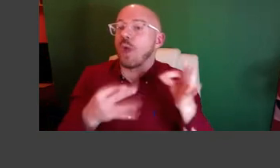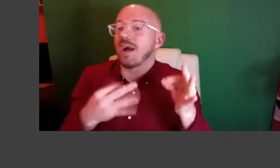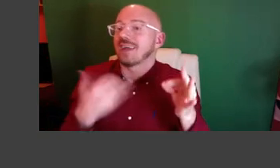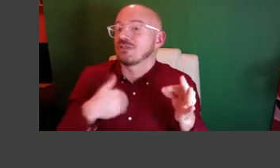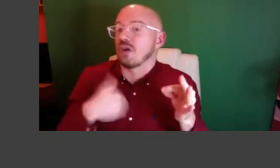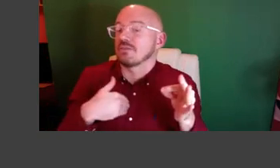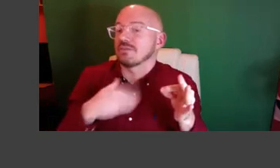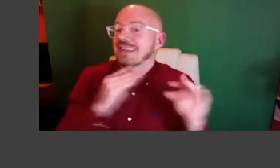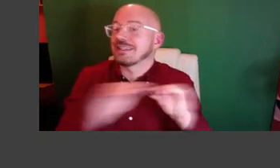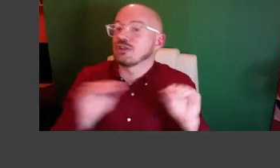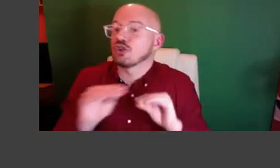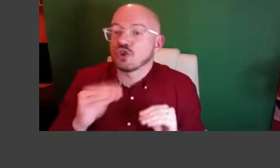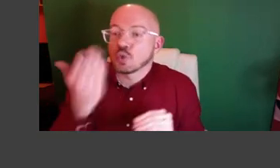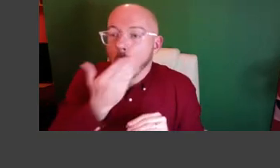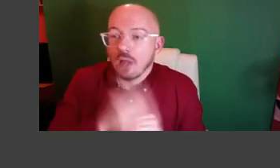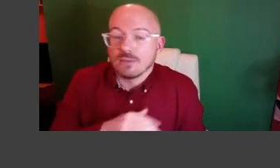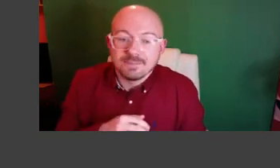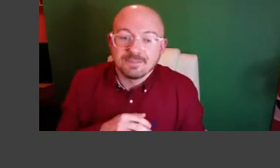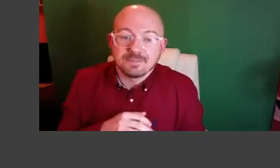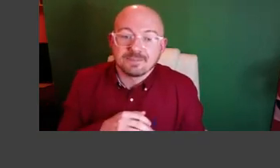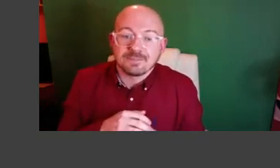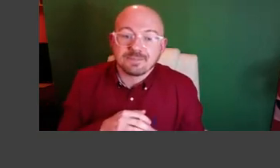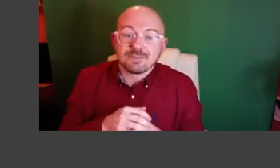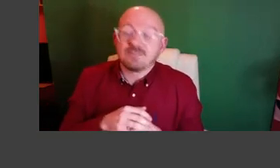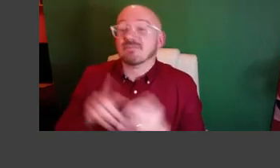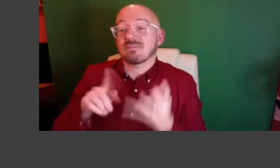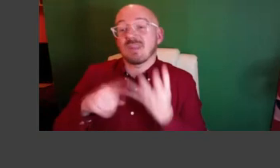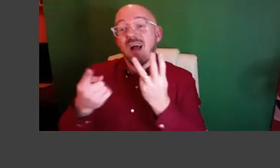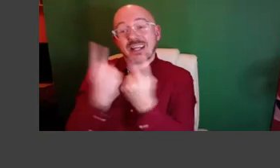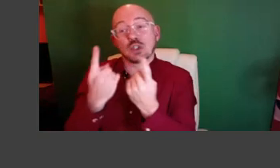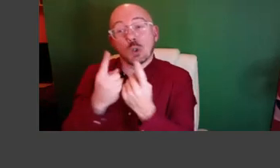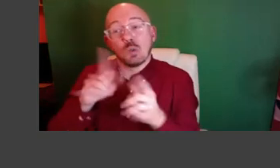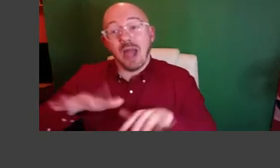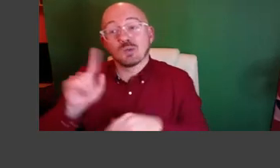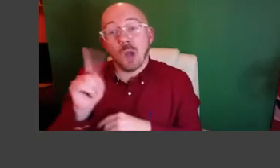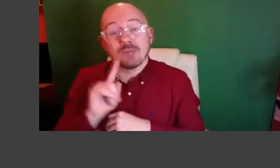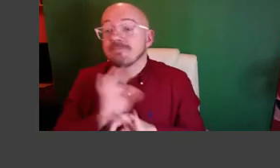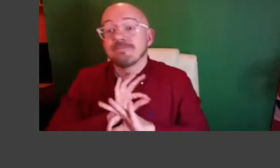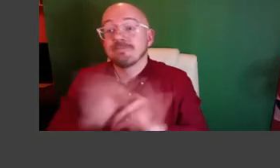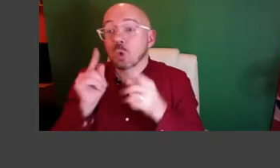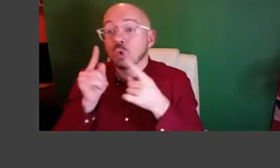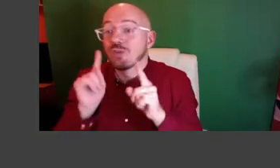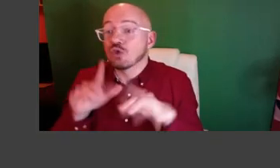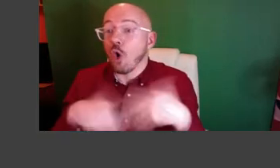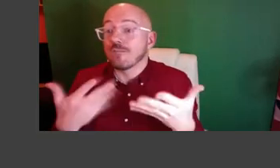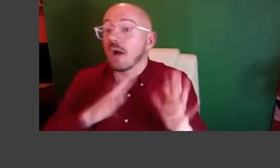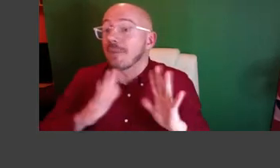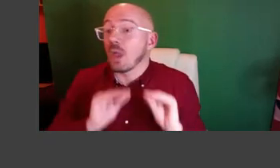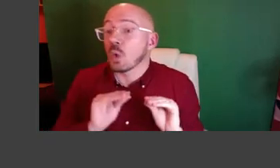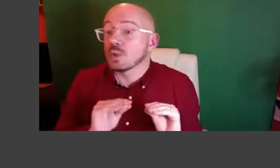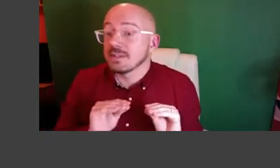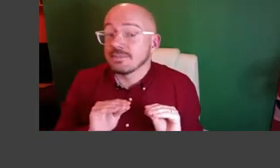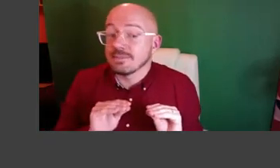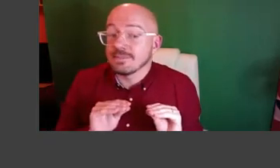want to work with the education workforce to try and determine how we can increase the numbers of qualified BSL teachers.